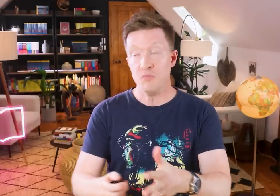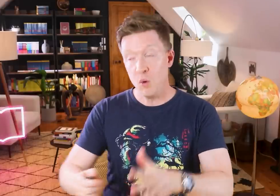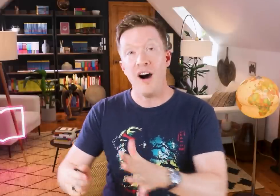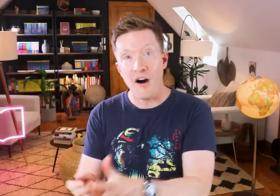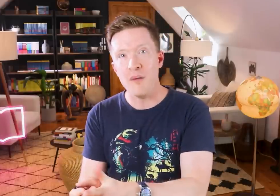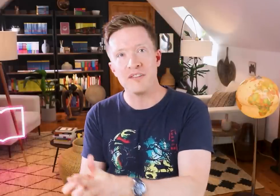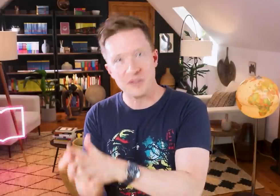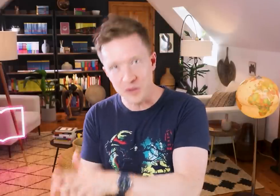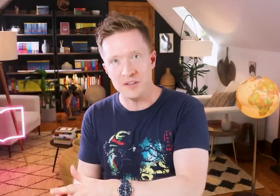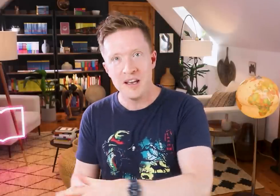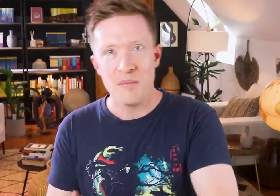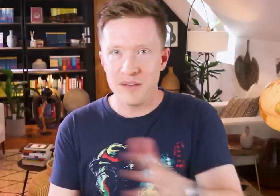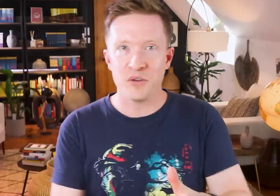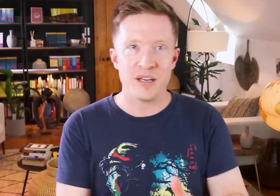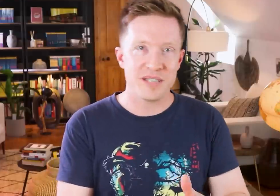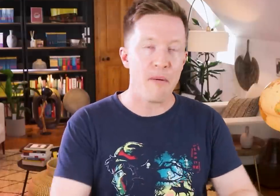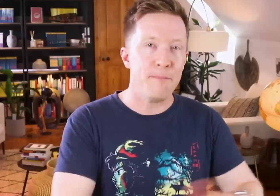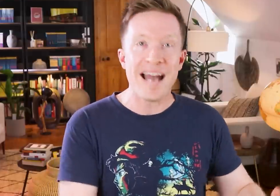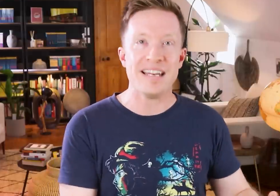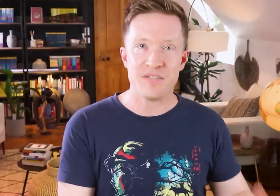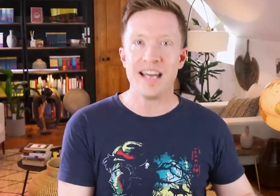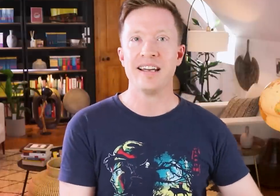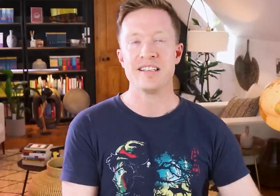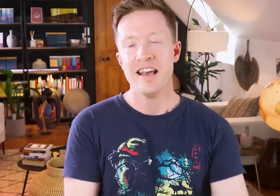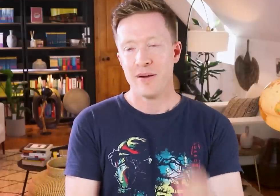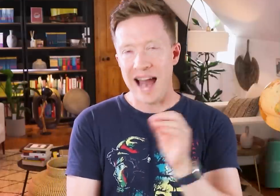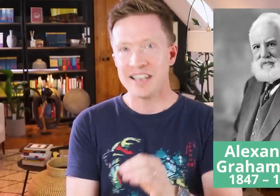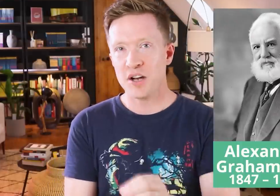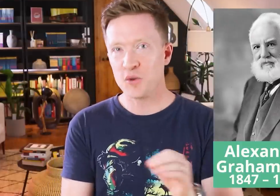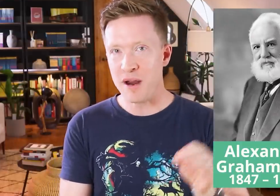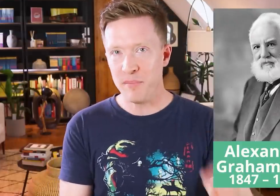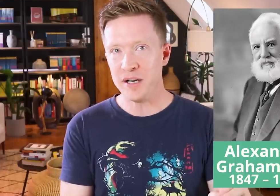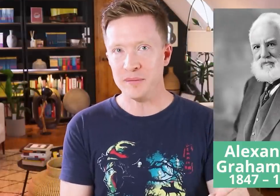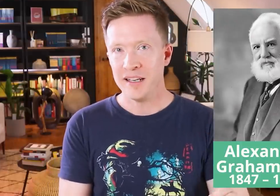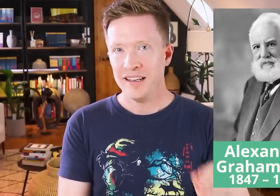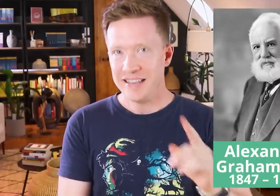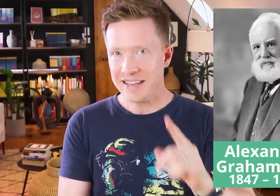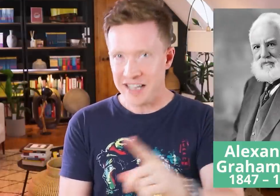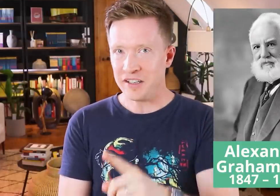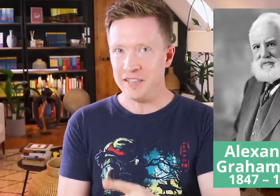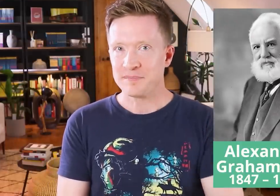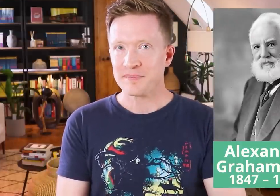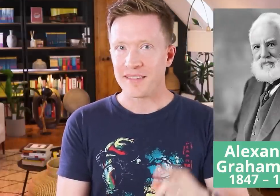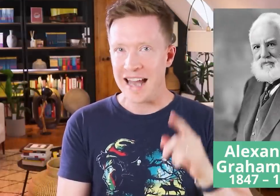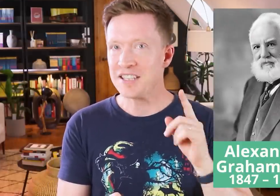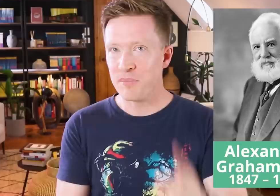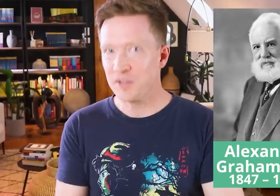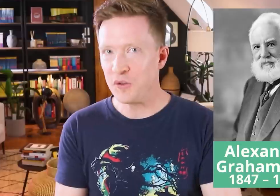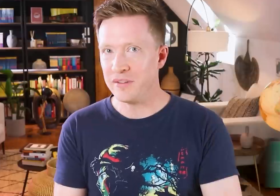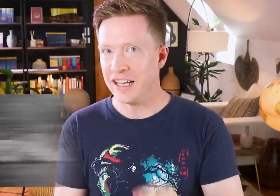more harm than good. Believe it or not, was even banned for decades. Now, Alexander Graham Bell, yeah, that guy had something to do with that.